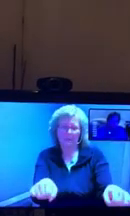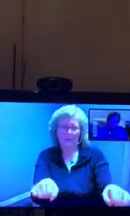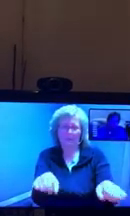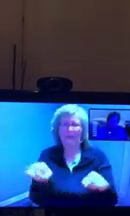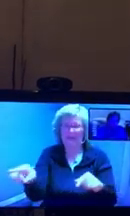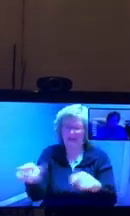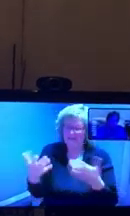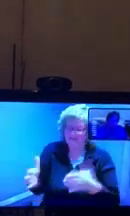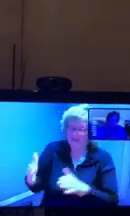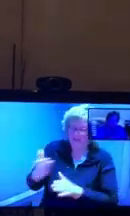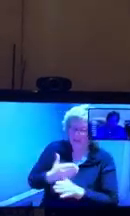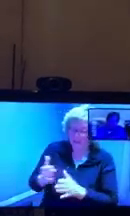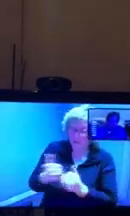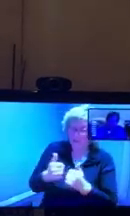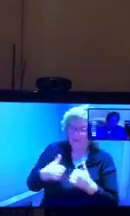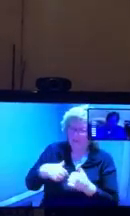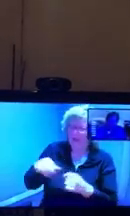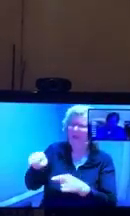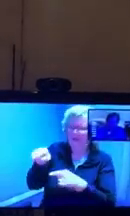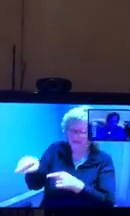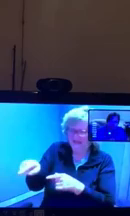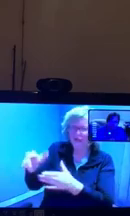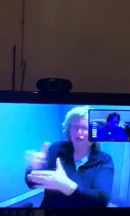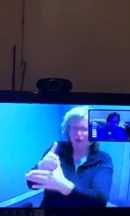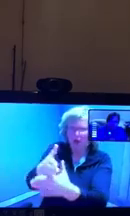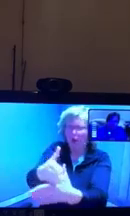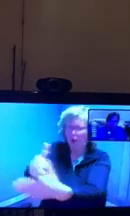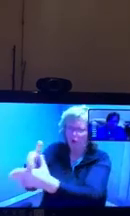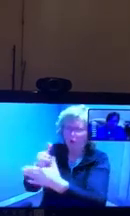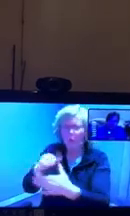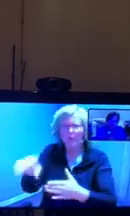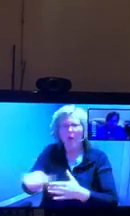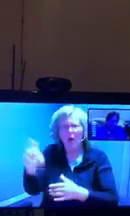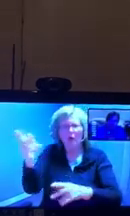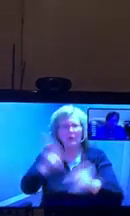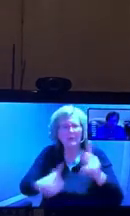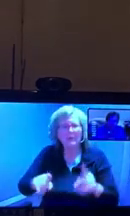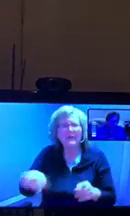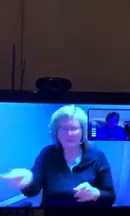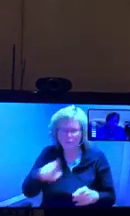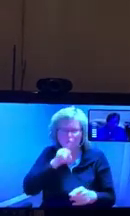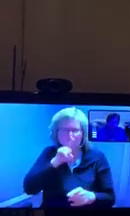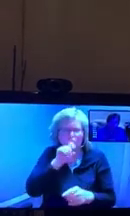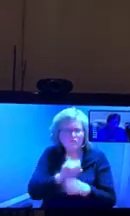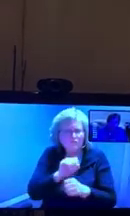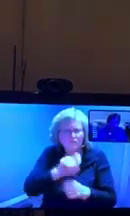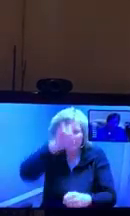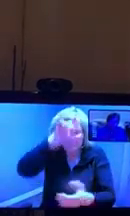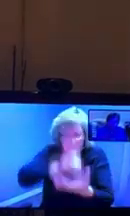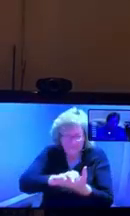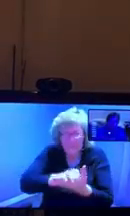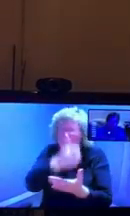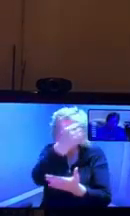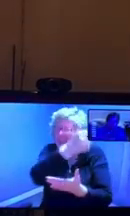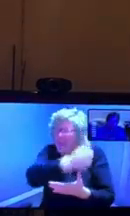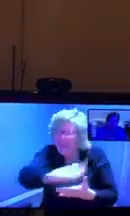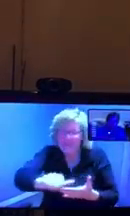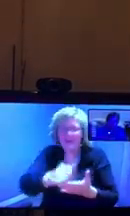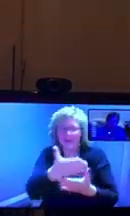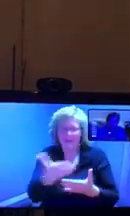me and many others that he's touched through the years. He truly believes anything is possible. And I'm going to tell you, if you embrace Ash's